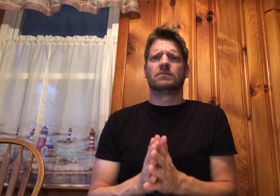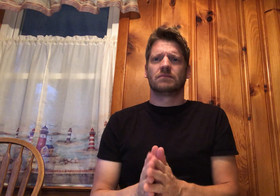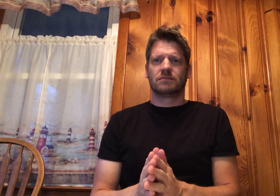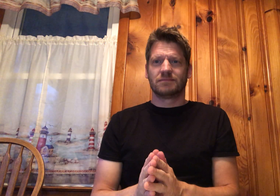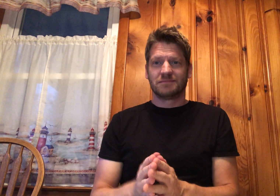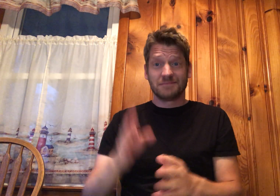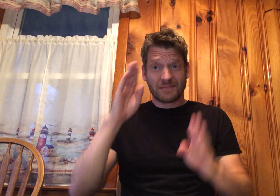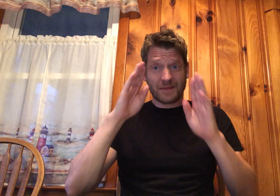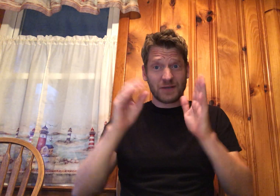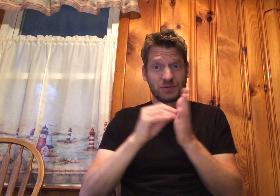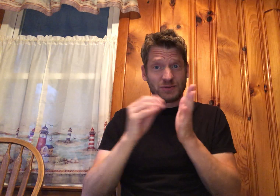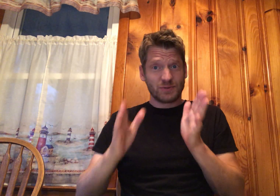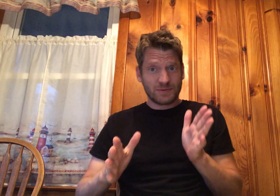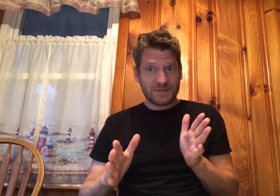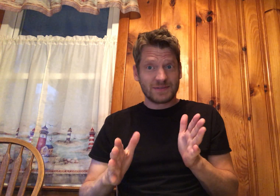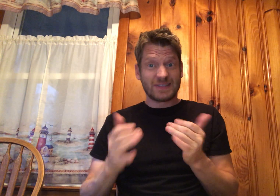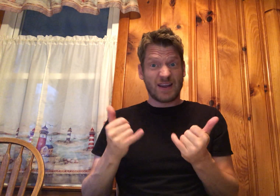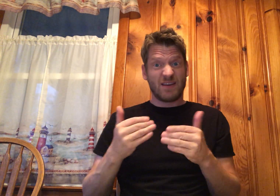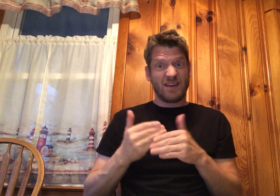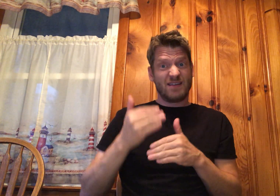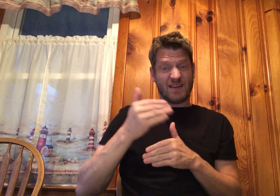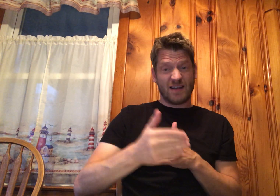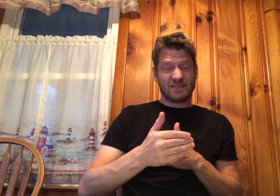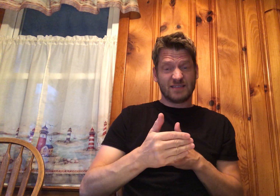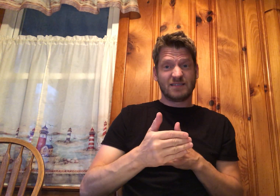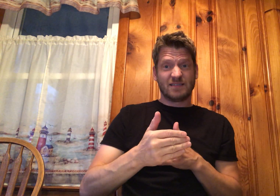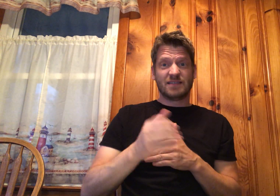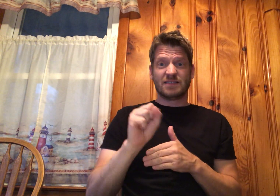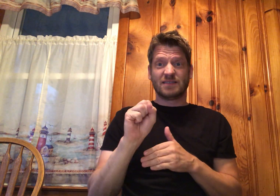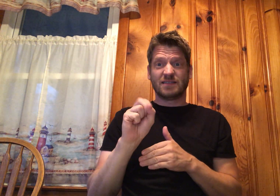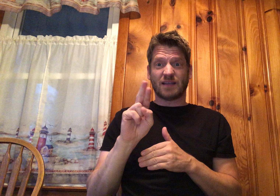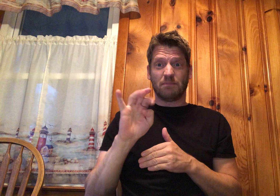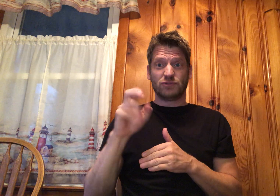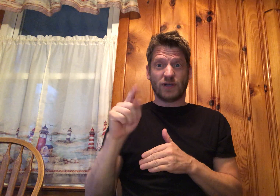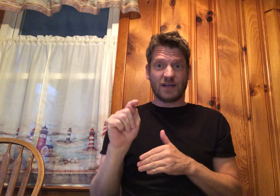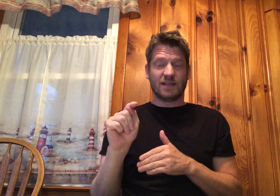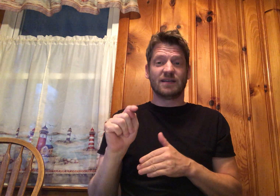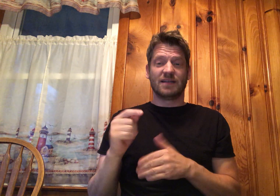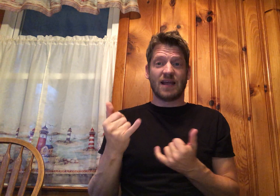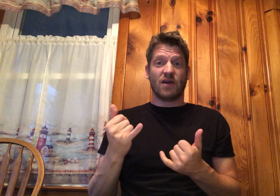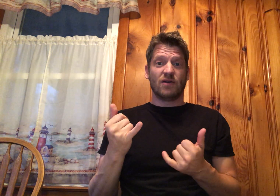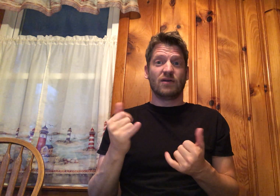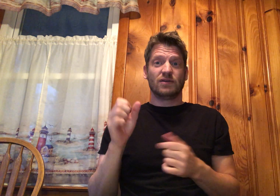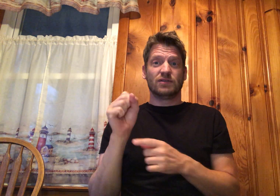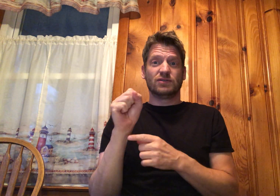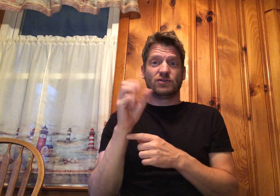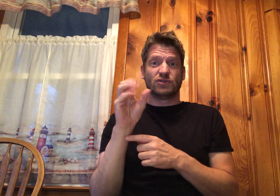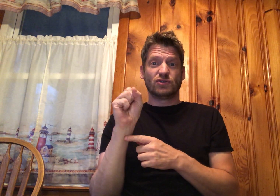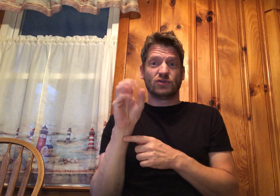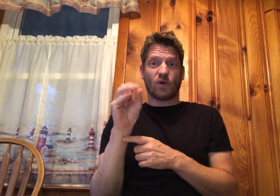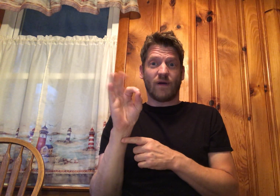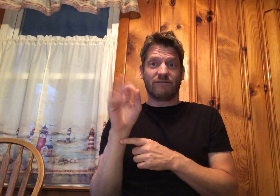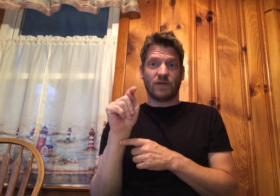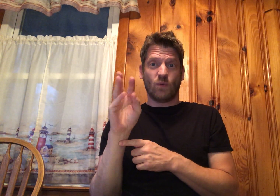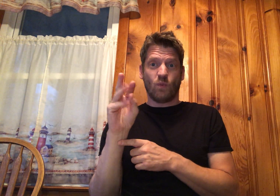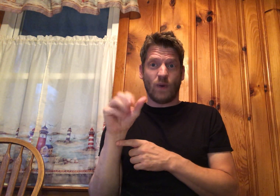Hi students, coming to the next subject, that is a software engineering. So this is one of the important subject because if you want to enter into any